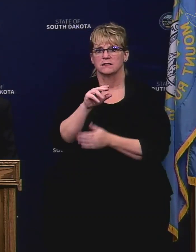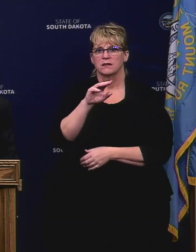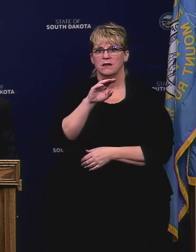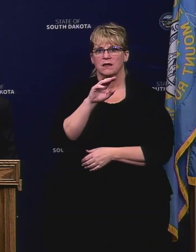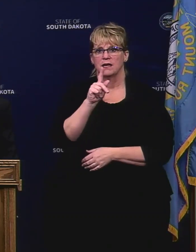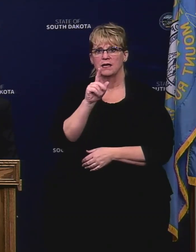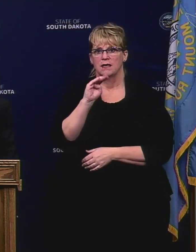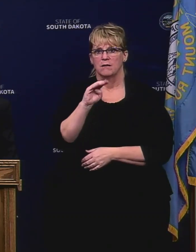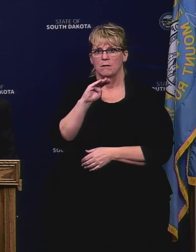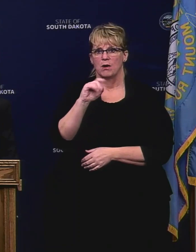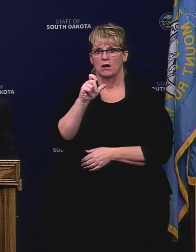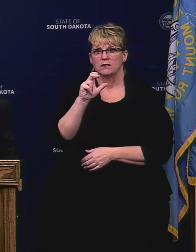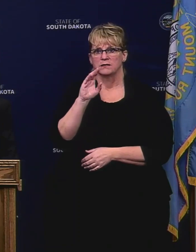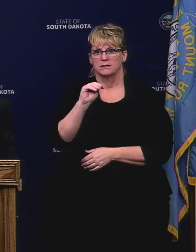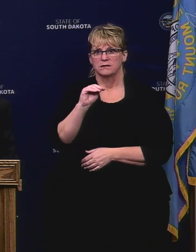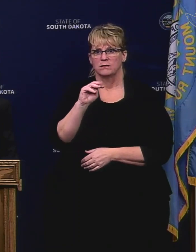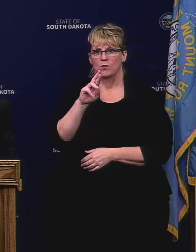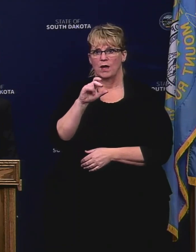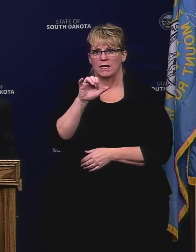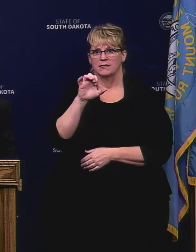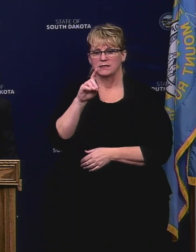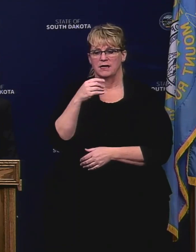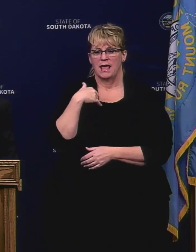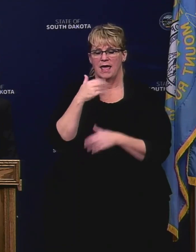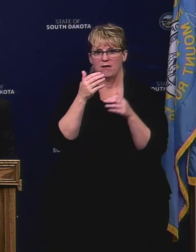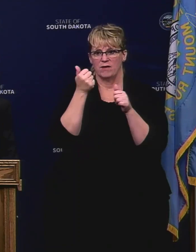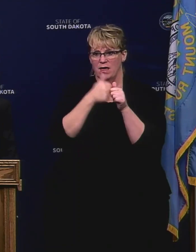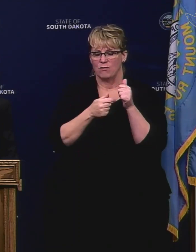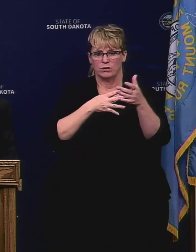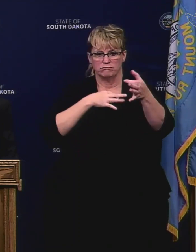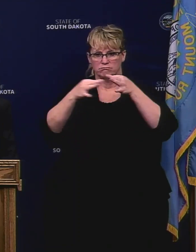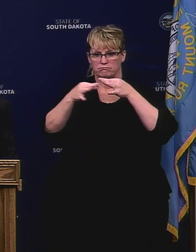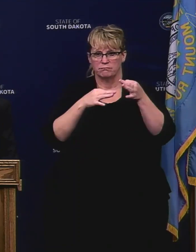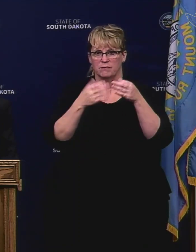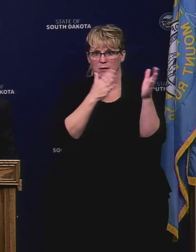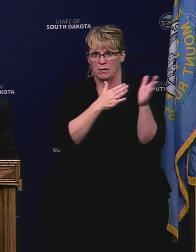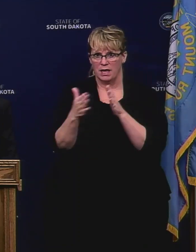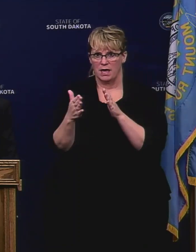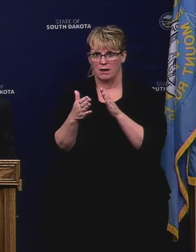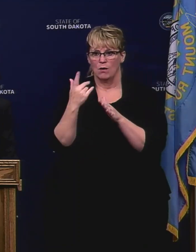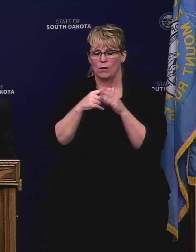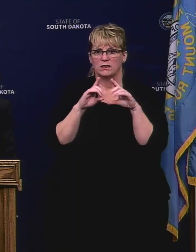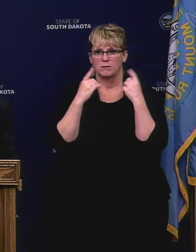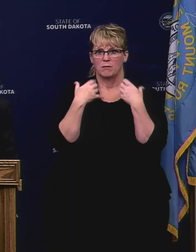to come forward and to walk everyone through the plan that the Department of Health has put